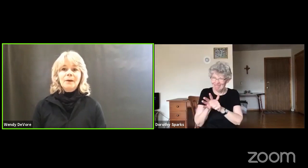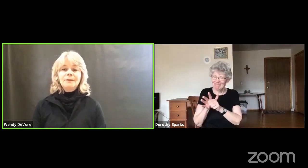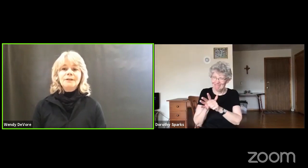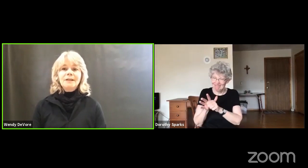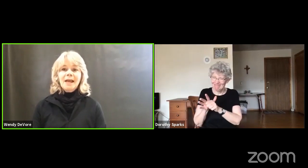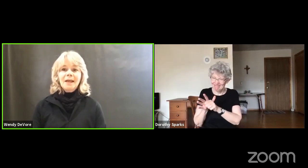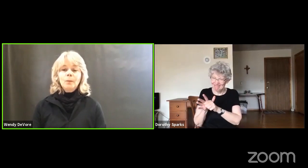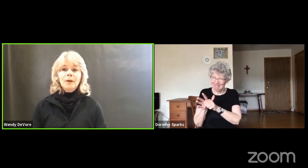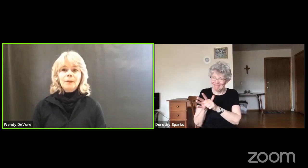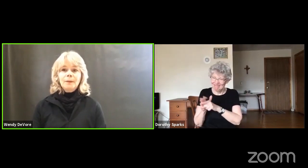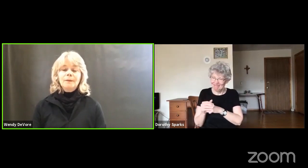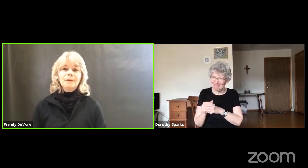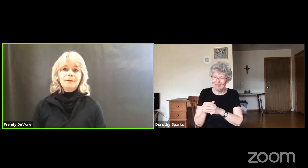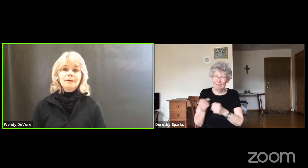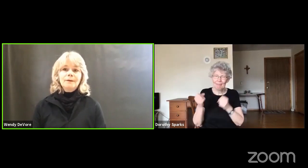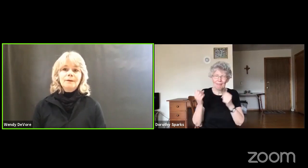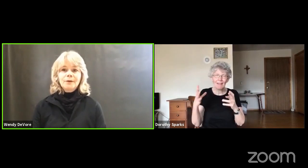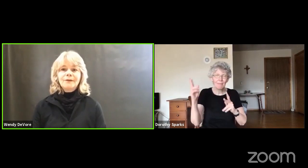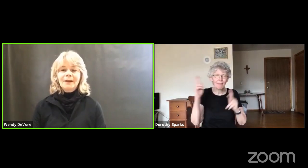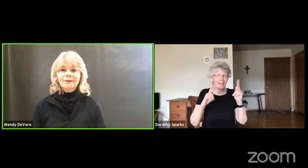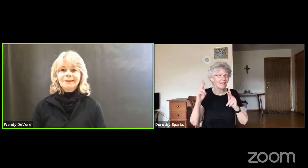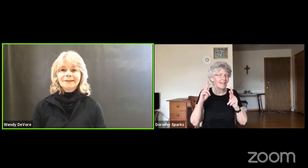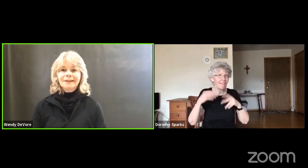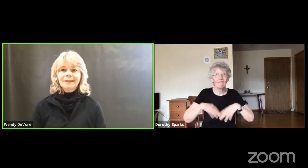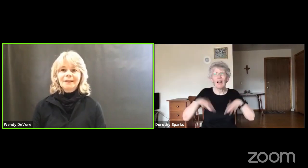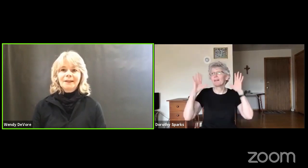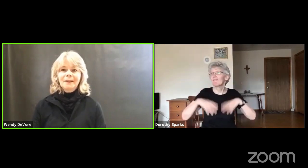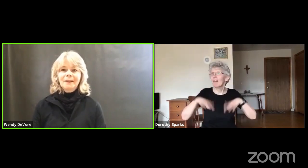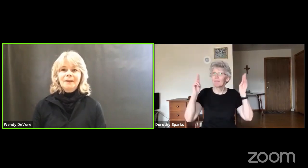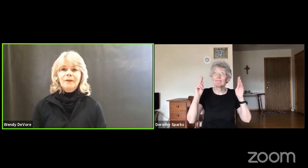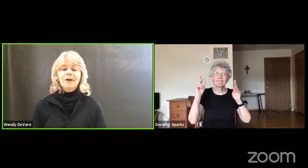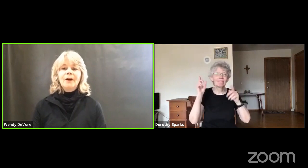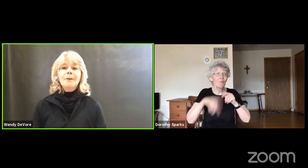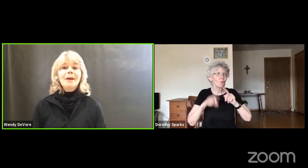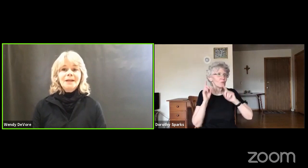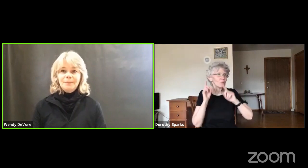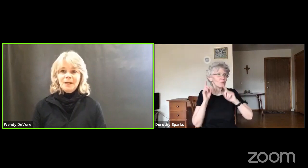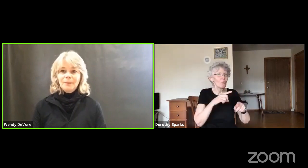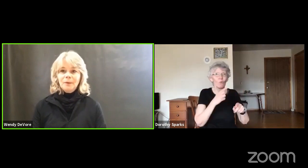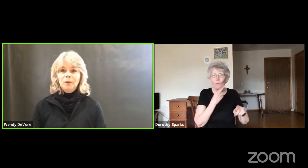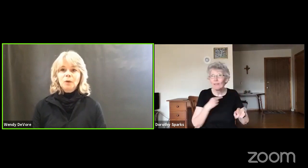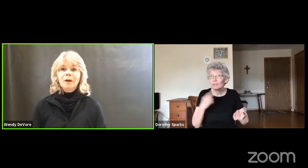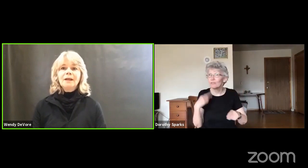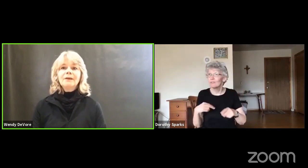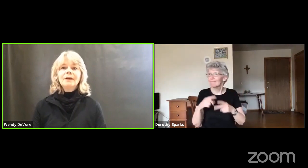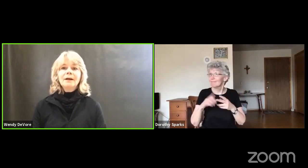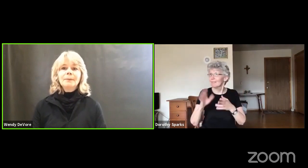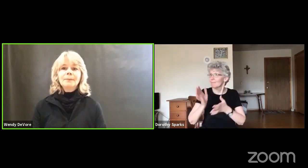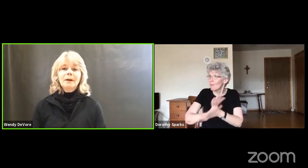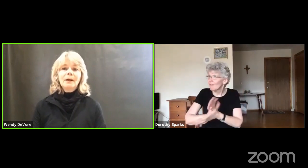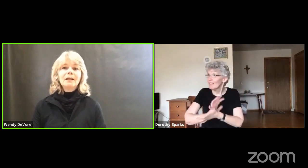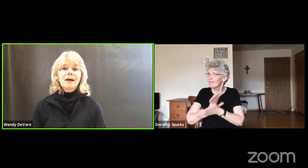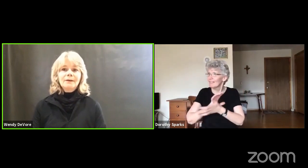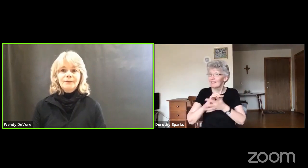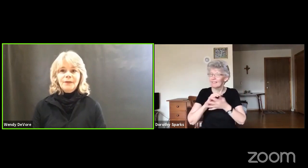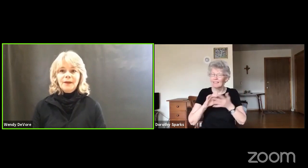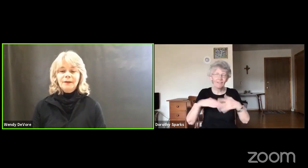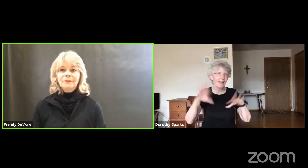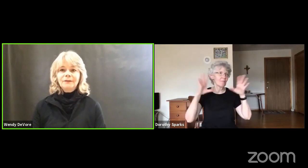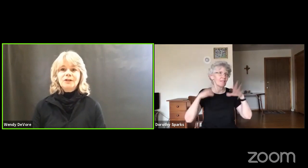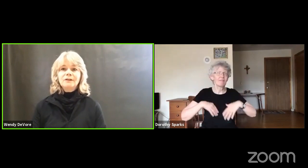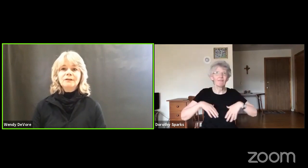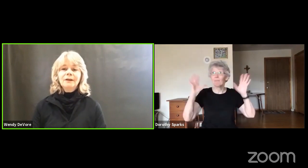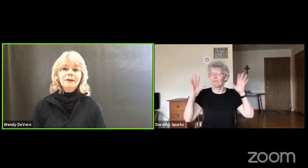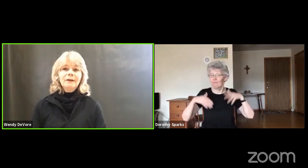Now, today, with the coronavirus, there are many people who are giving up a lot of